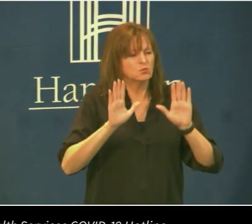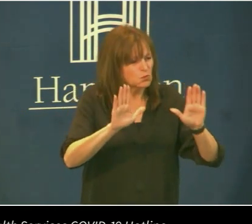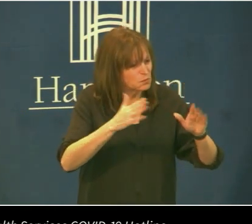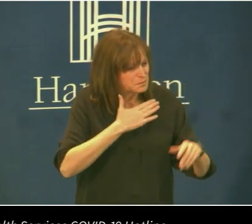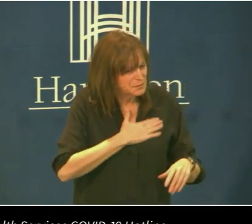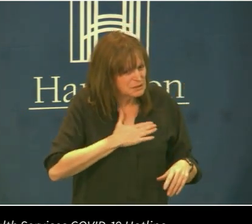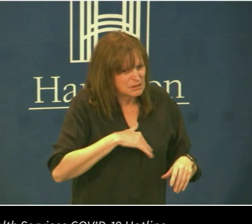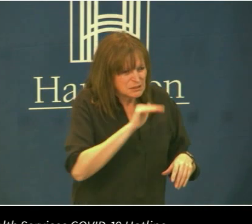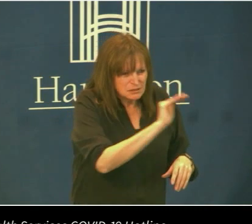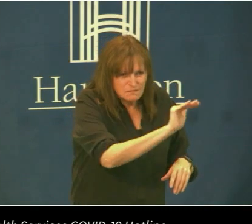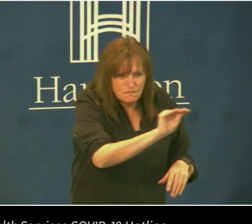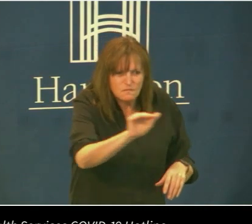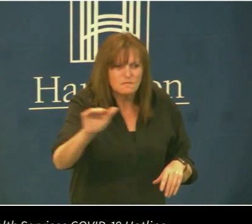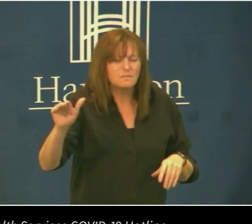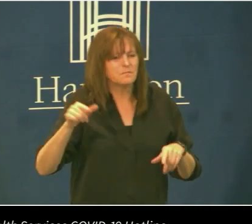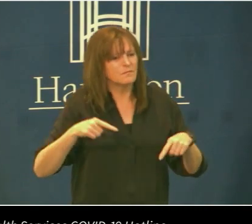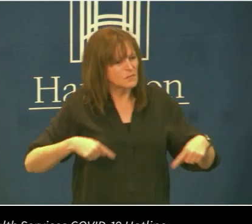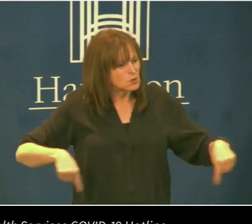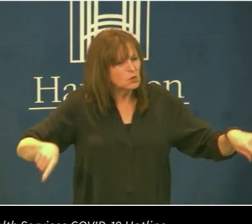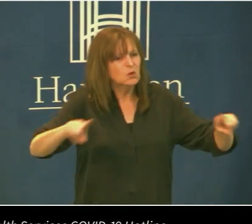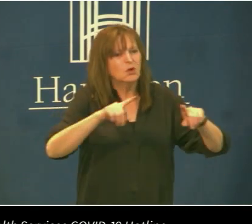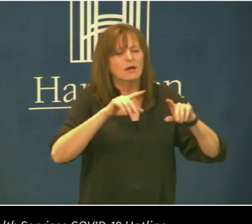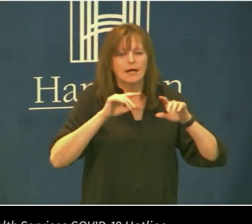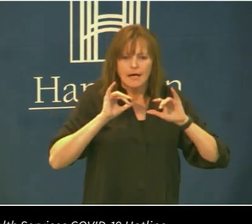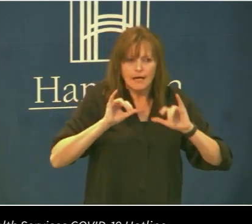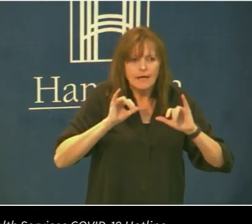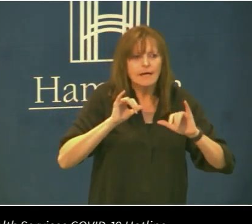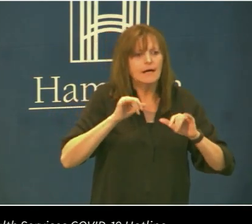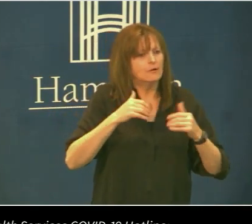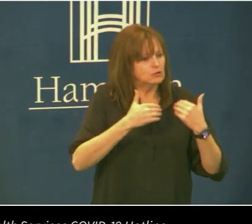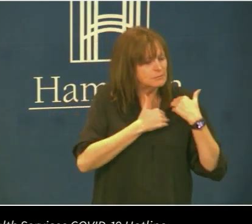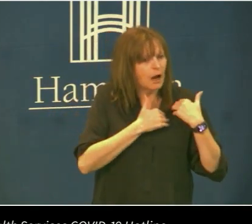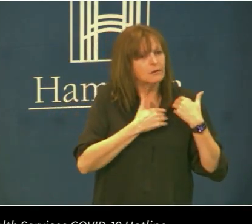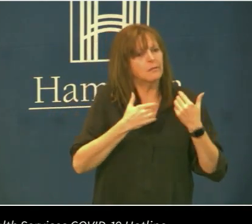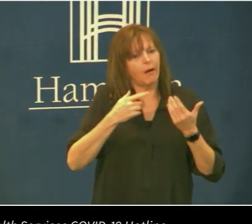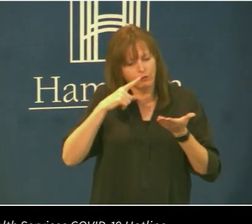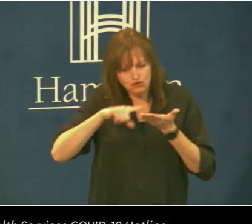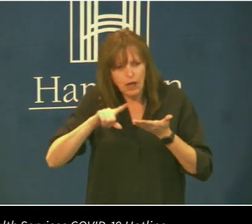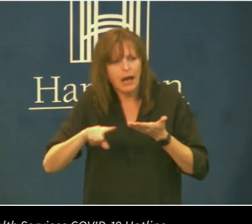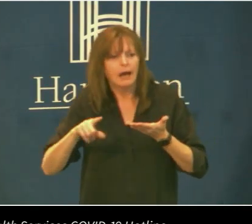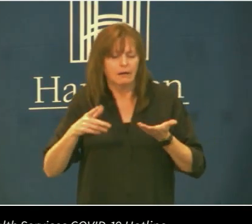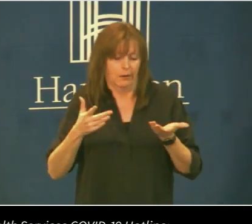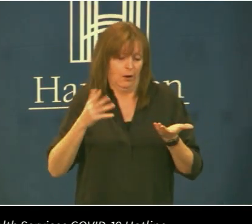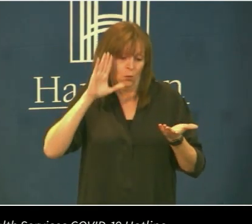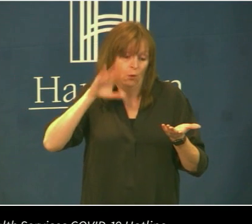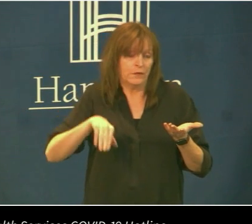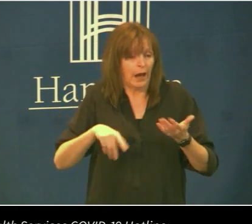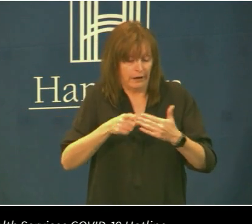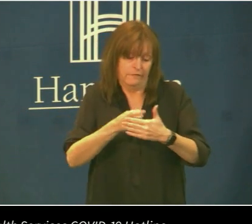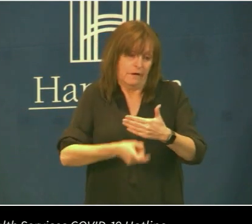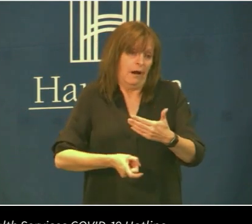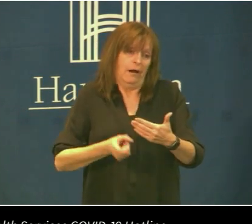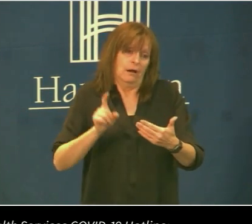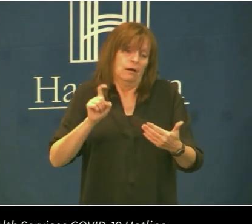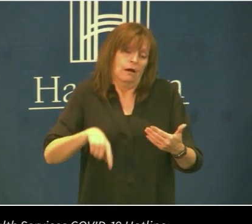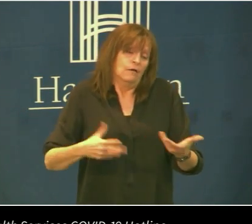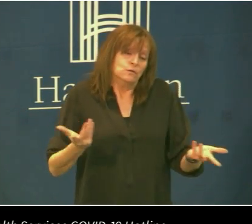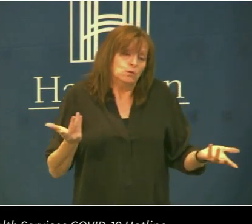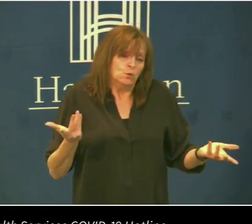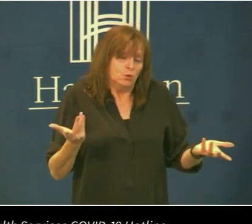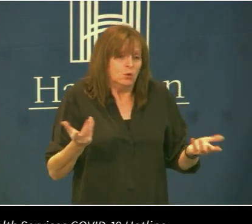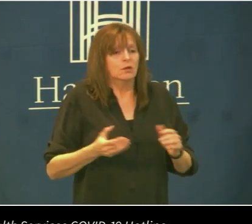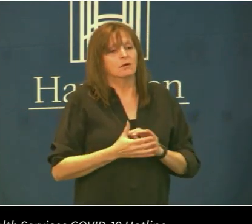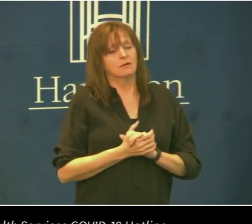job. And if you are a bit agitated, we've also unfortunately had people coming into that 6-foot circle, and